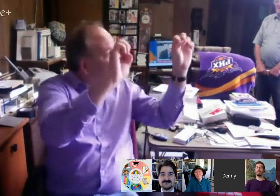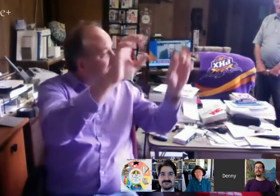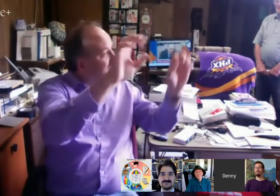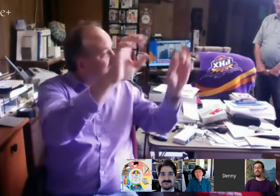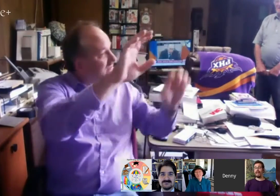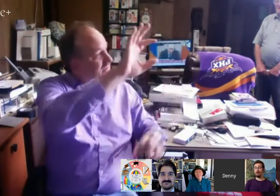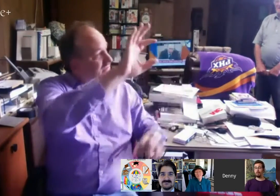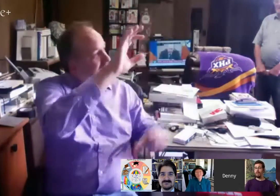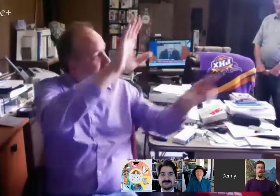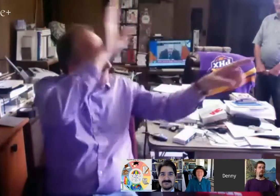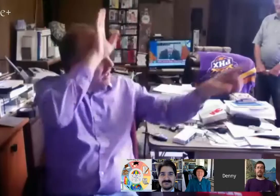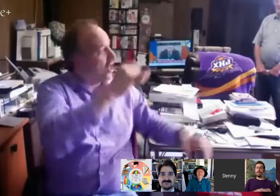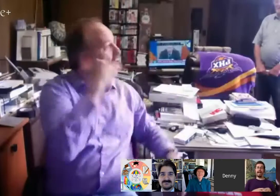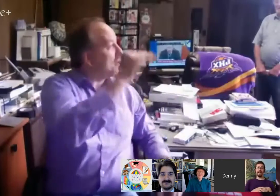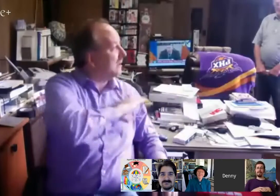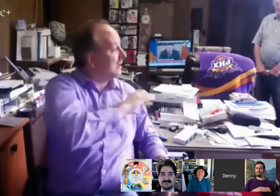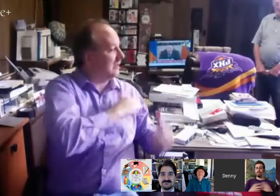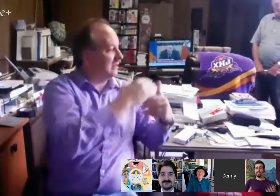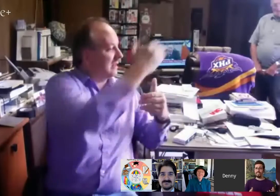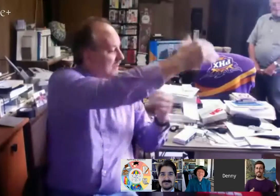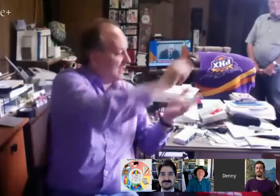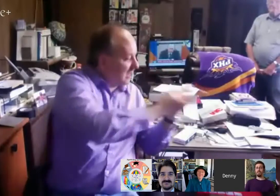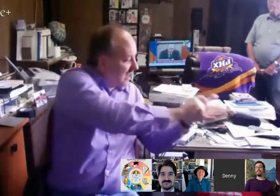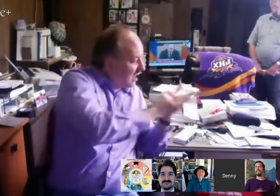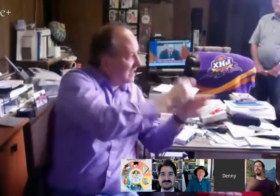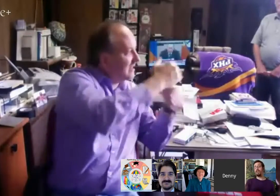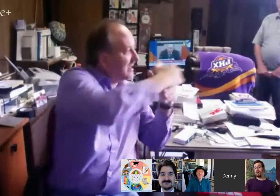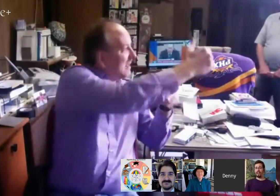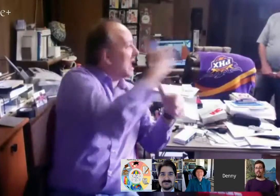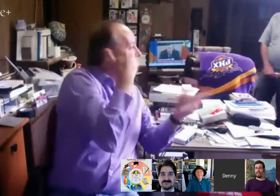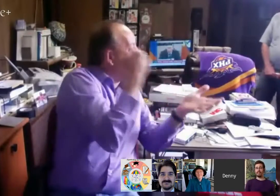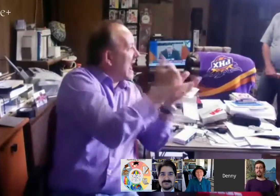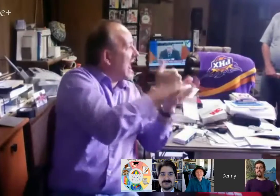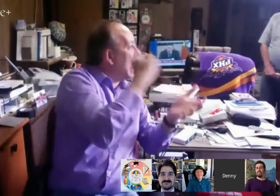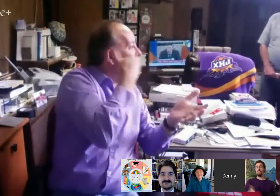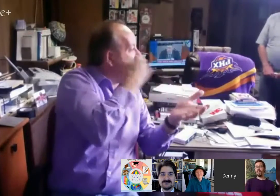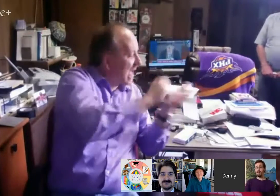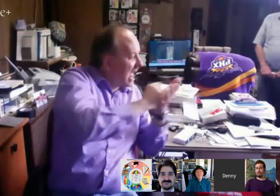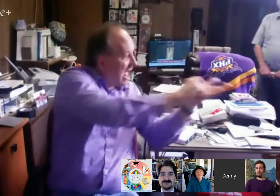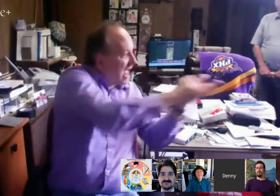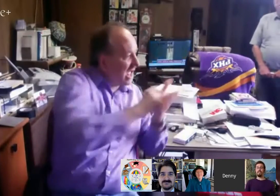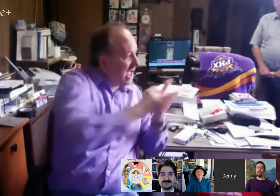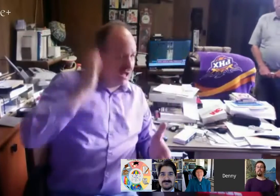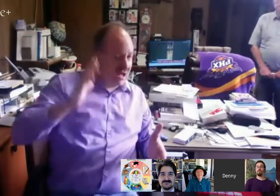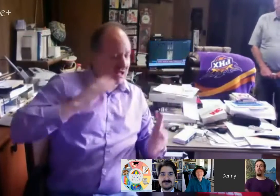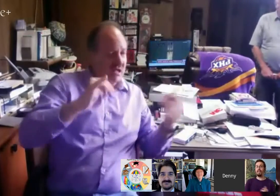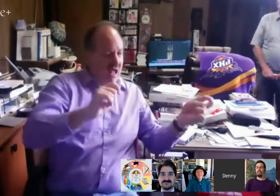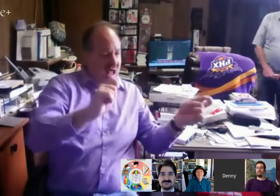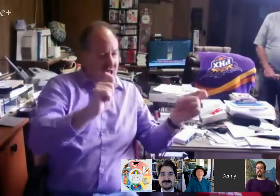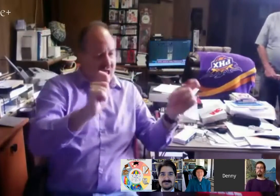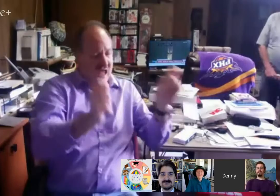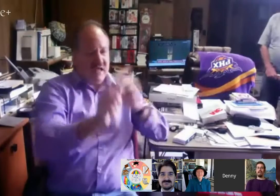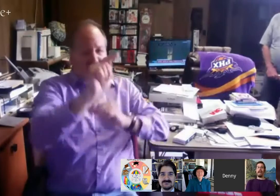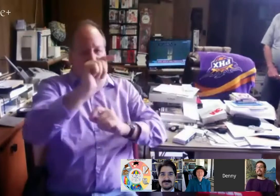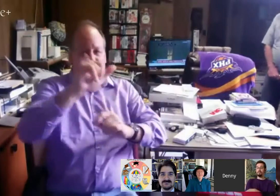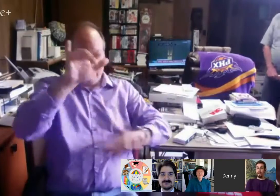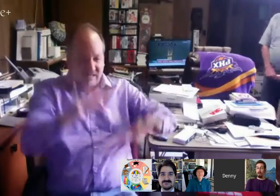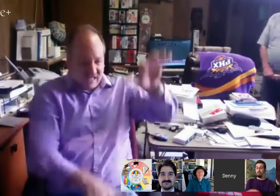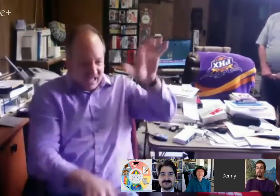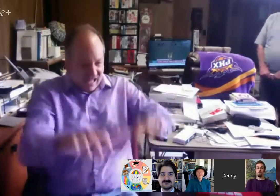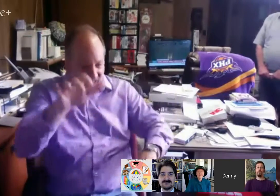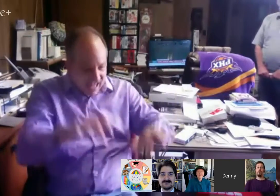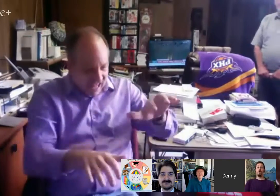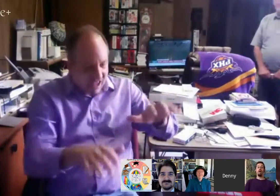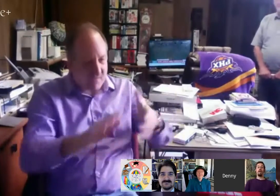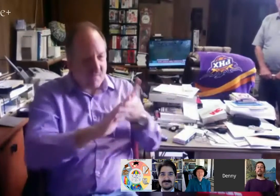run to your neighbor's house when you had an emergency so that they could contact the fire department. You had to write to them, ask them